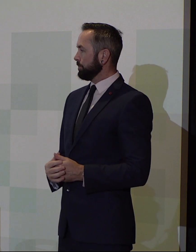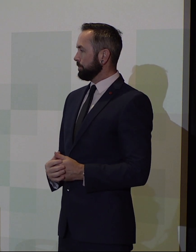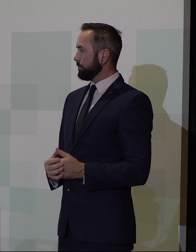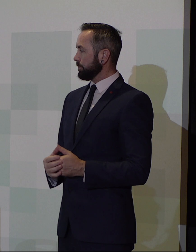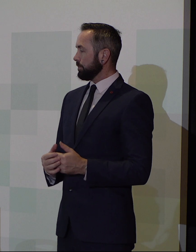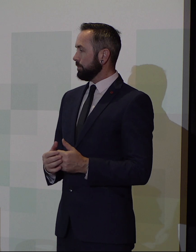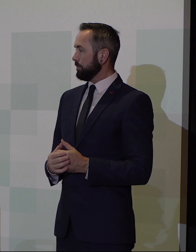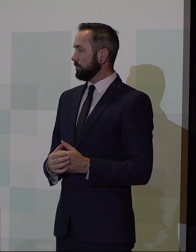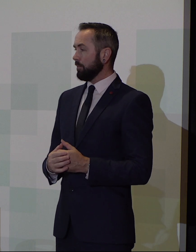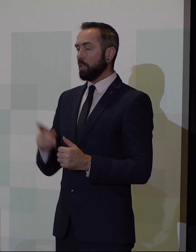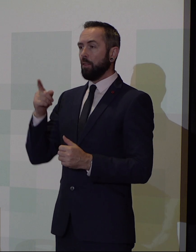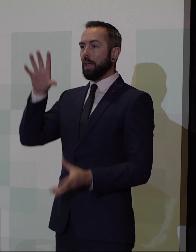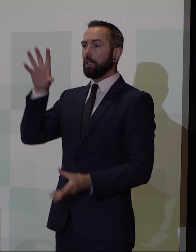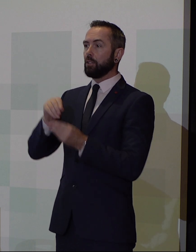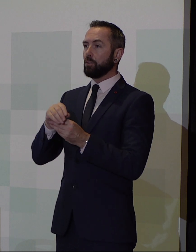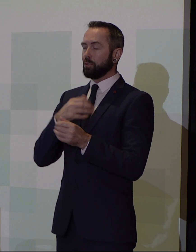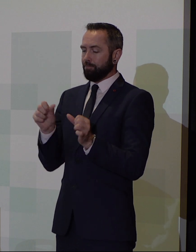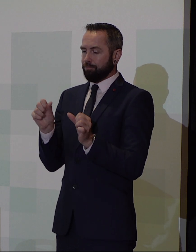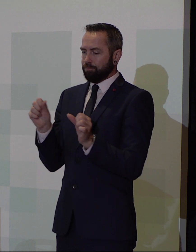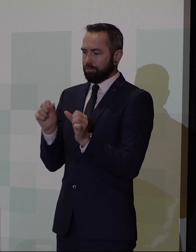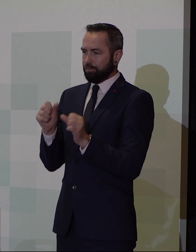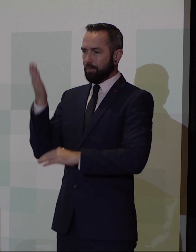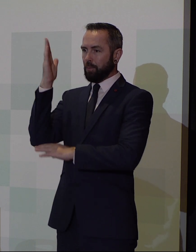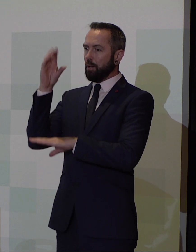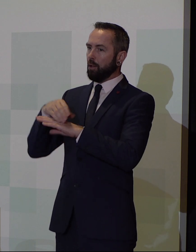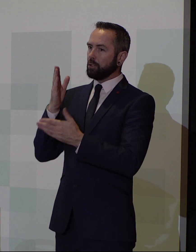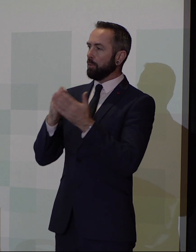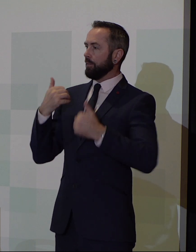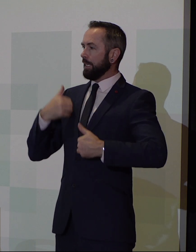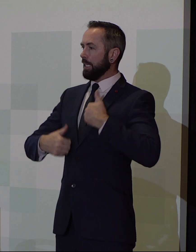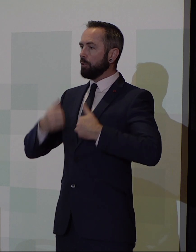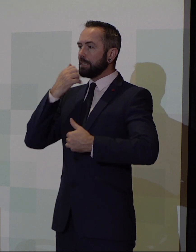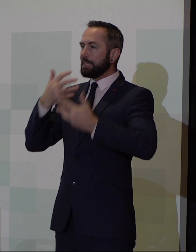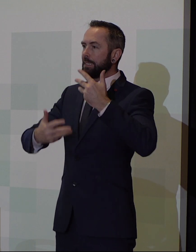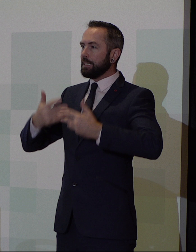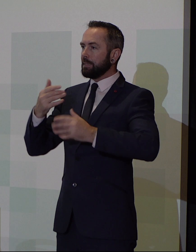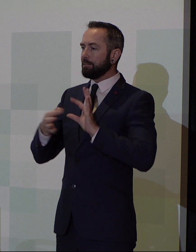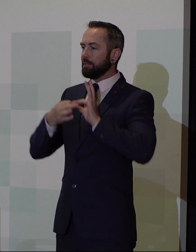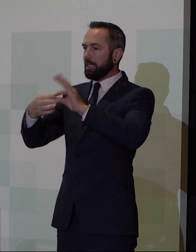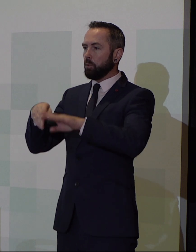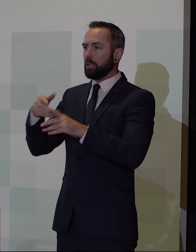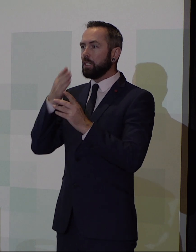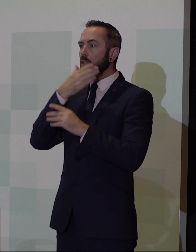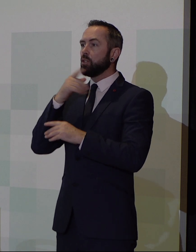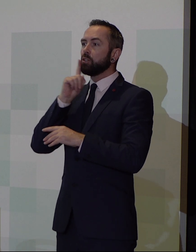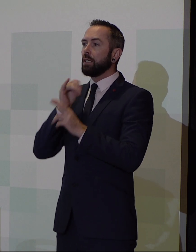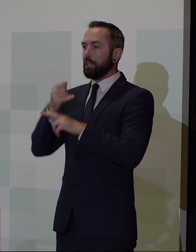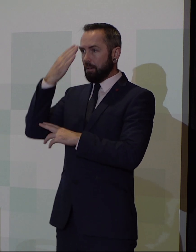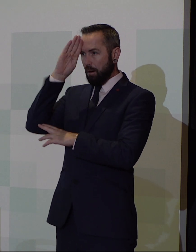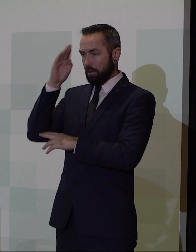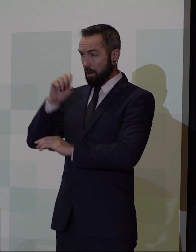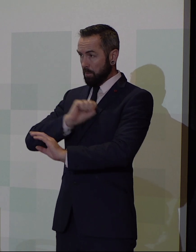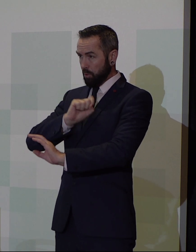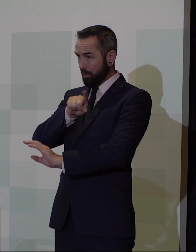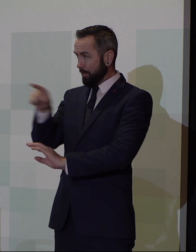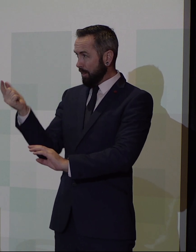So that concludes a very short presentation on some of the interesting statistics around gender in Ireland. Now, I'd imagine you have a lot of